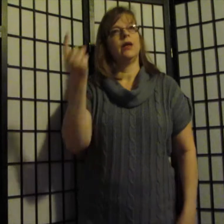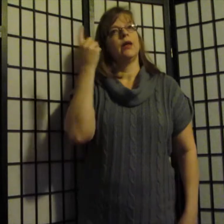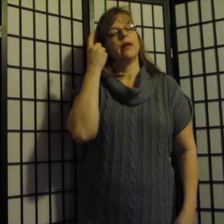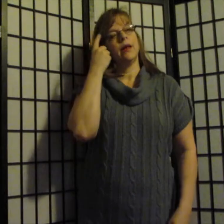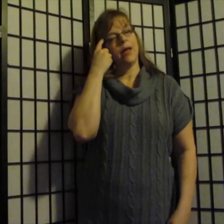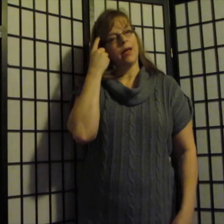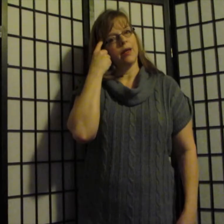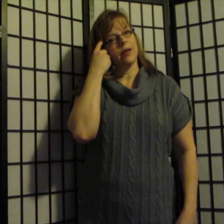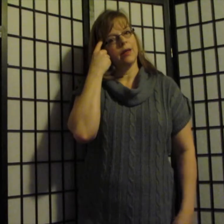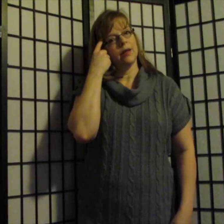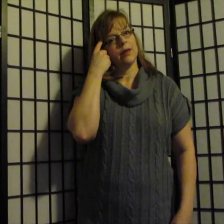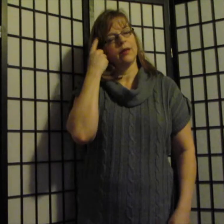Think.